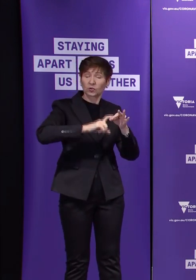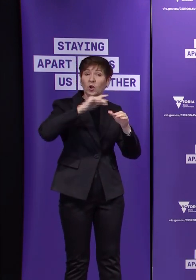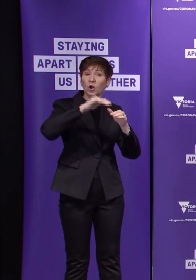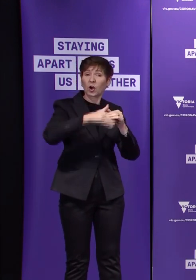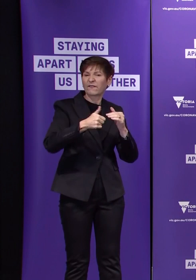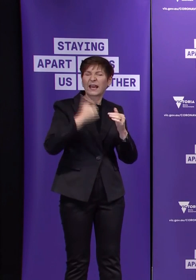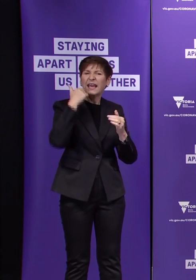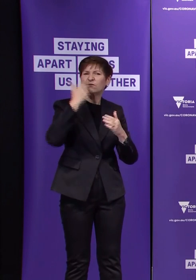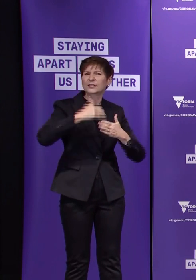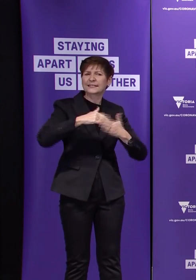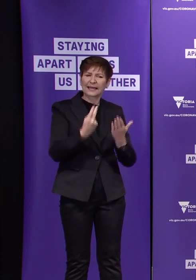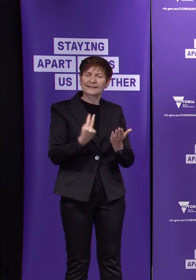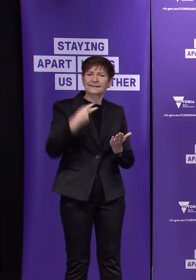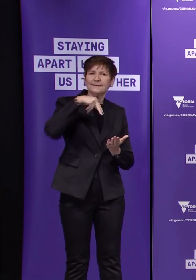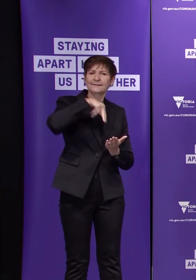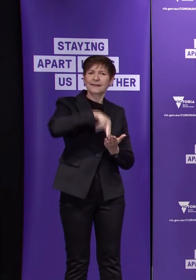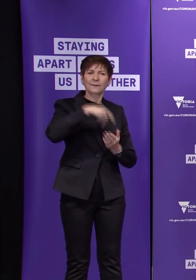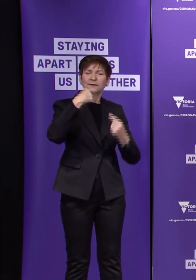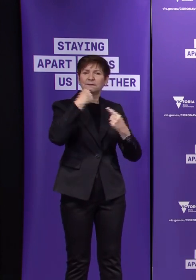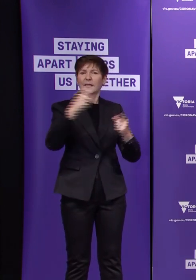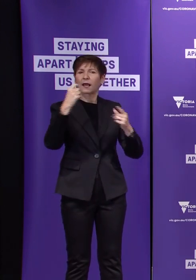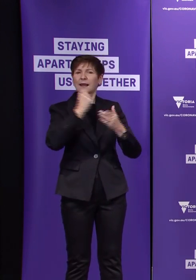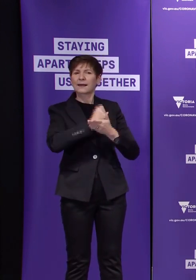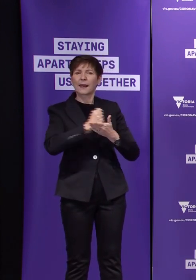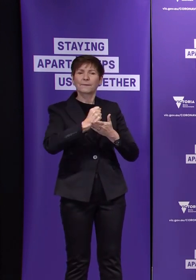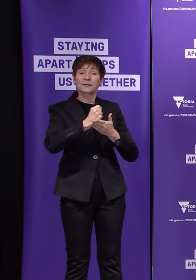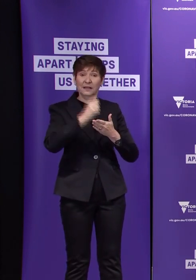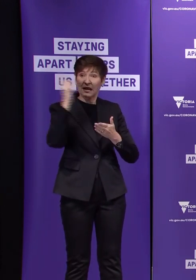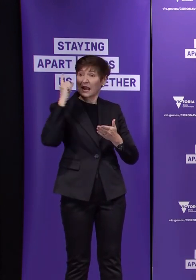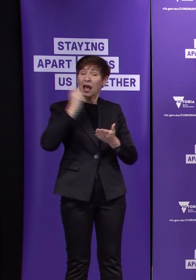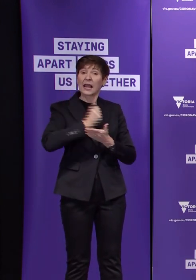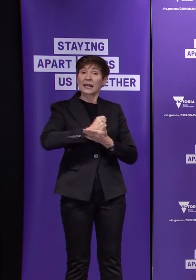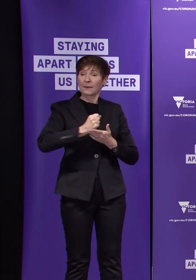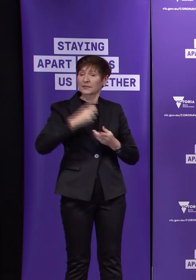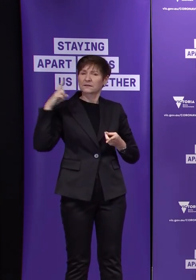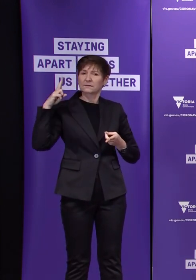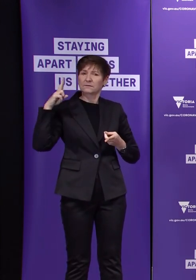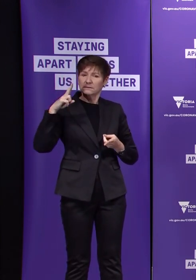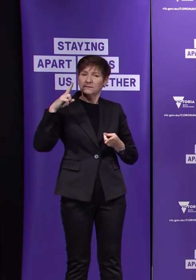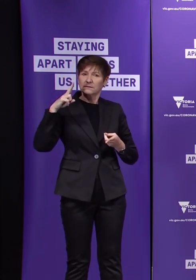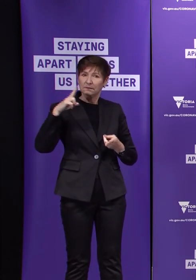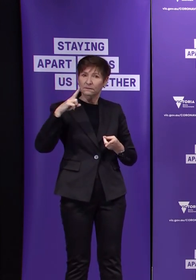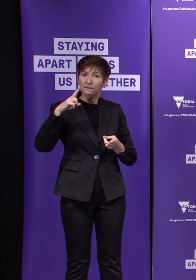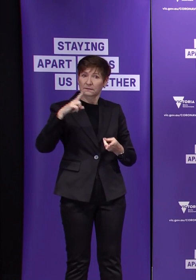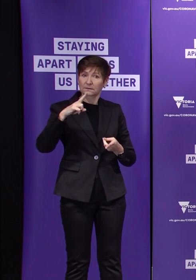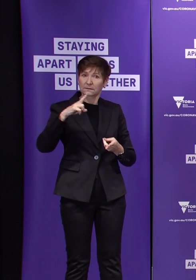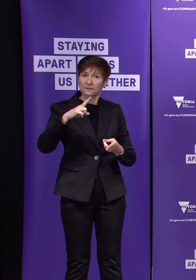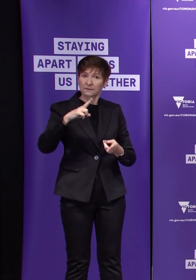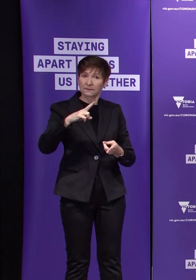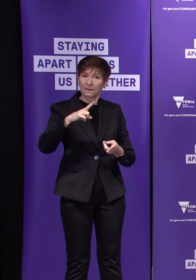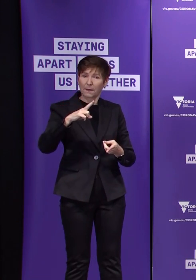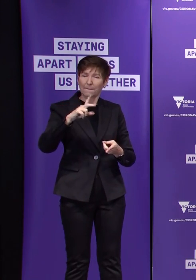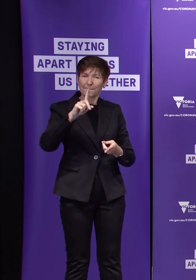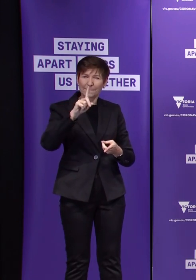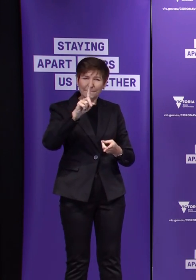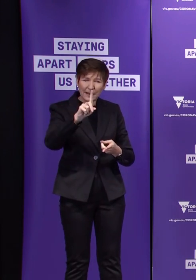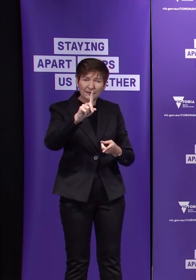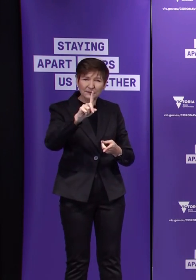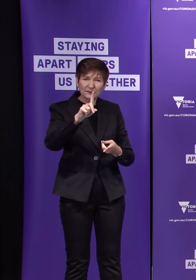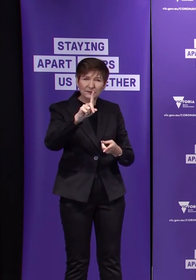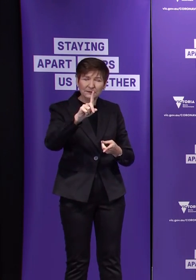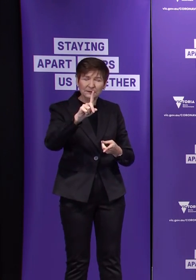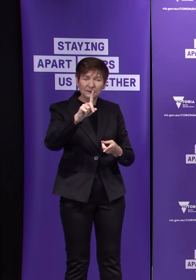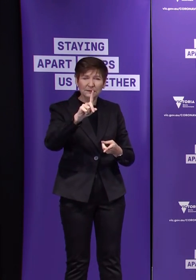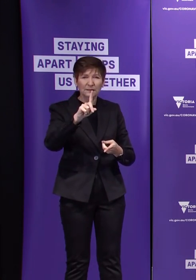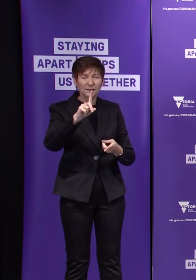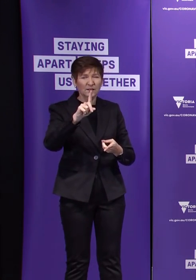for Victorians to hear, but we also have to brace ourselves for the fact that while the figures will be coming down, hopefully there will still be